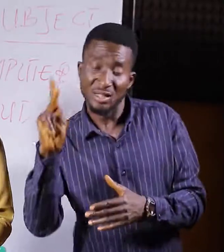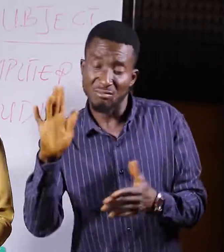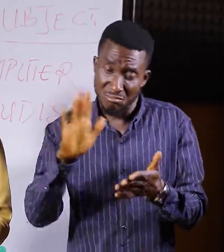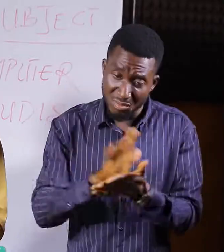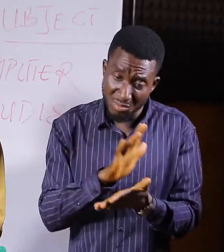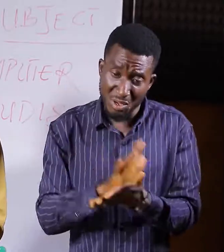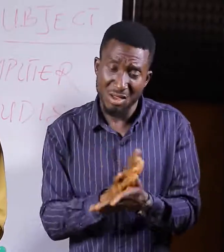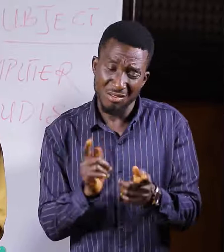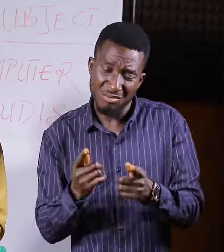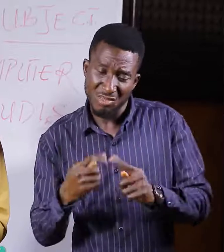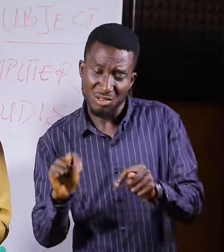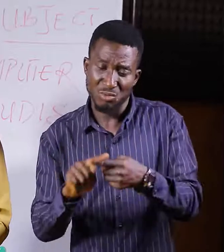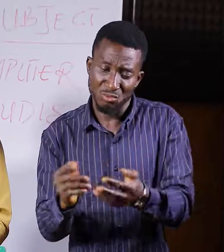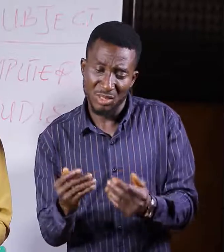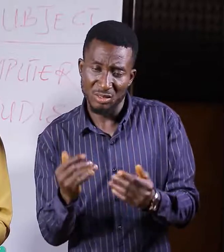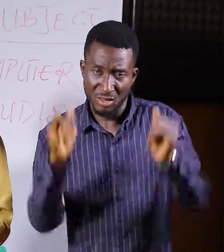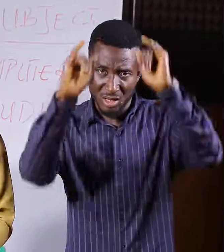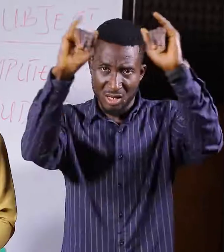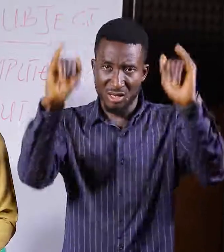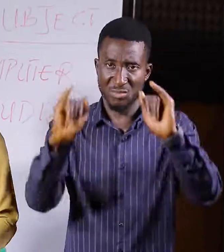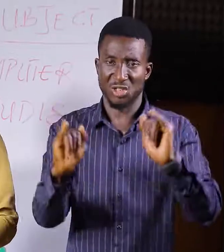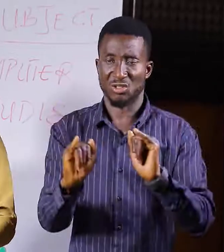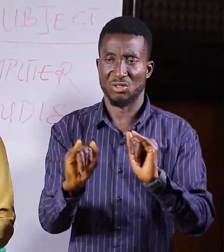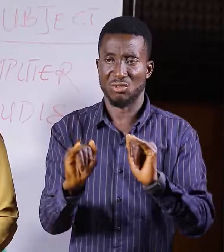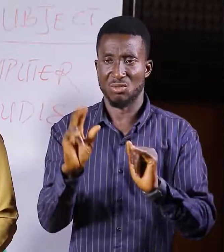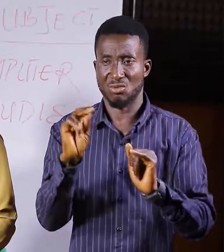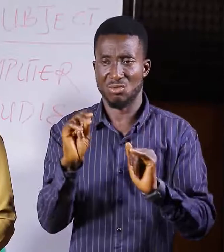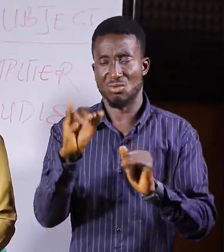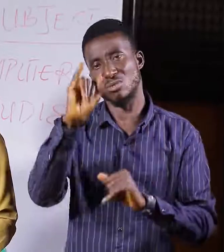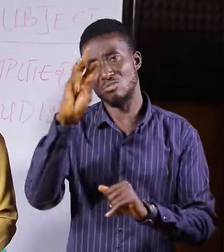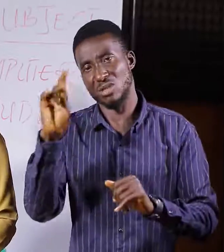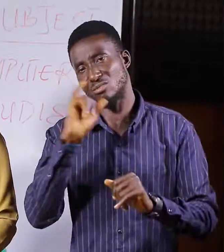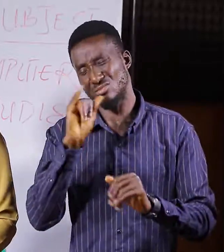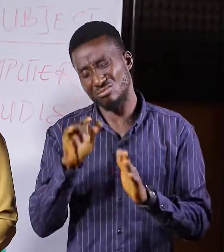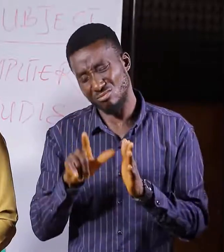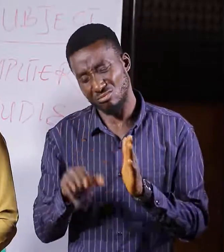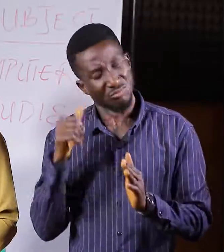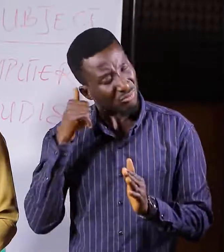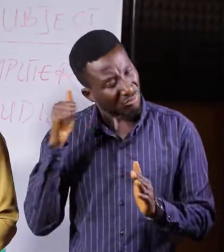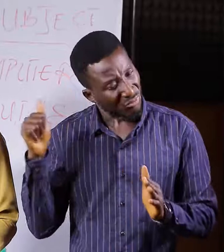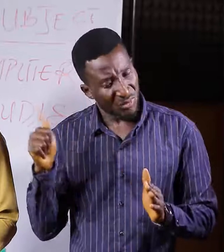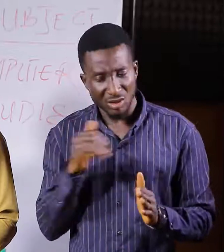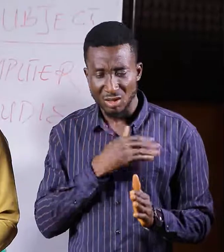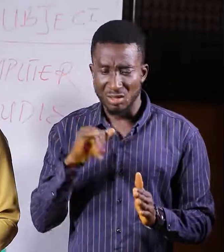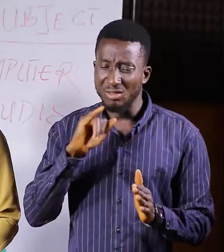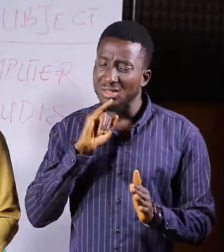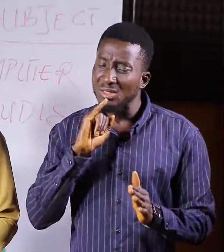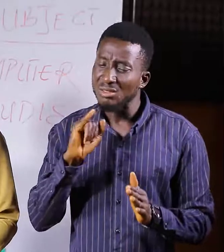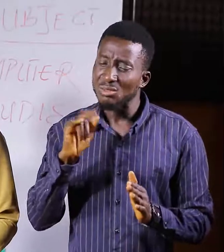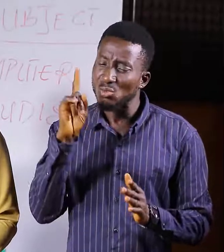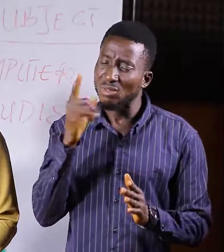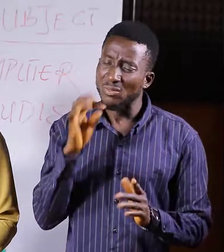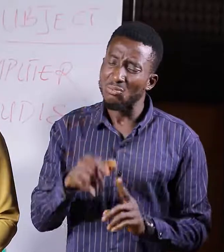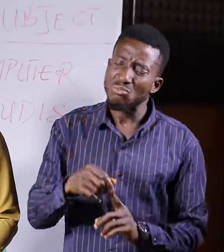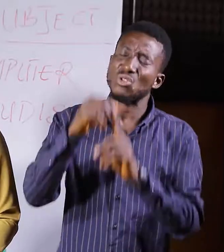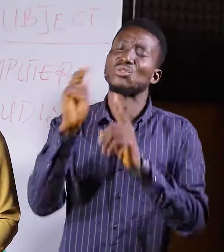to bring out images. Non-impact is less noisy, and it's one of the most used printers